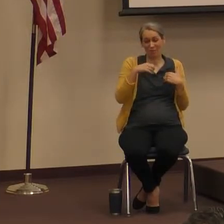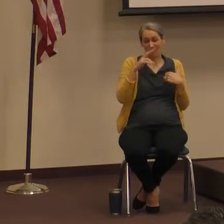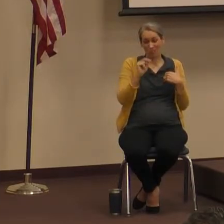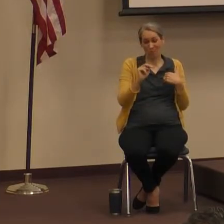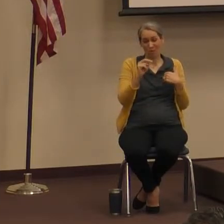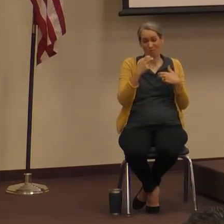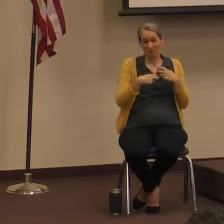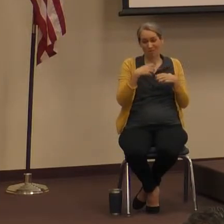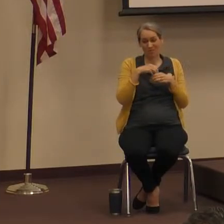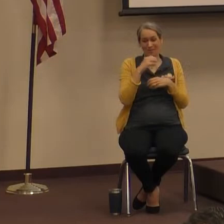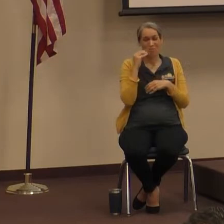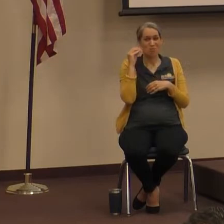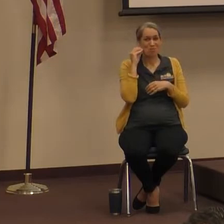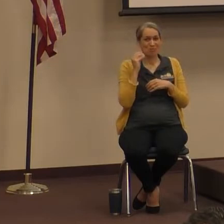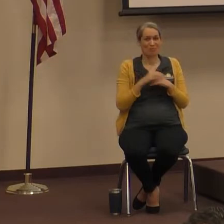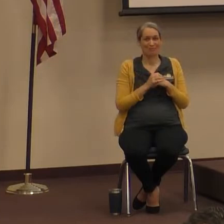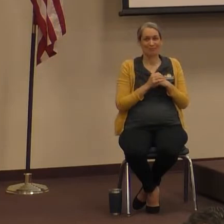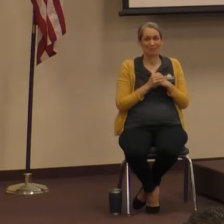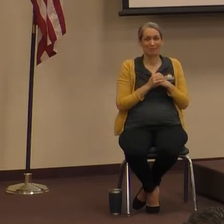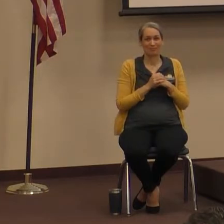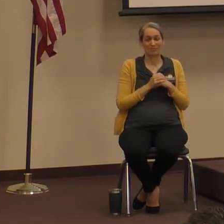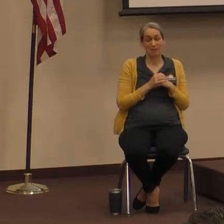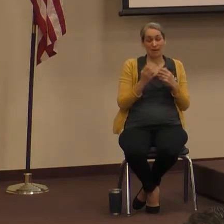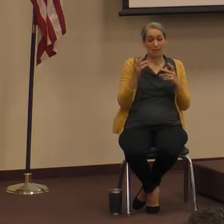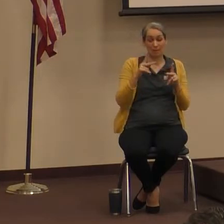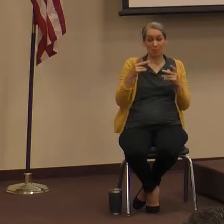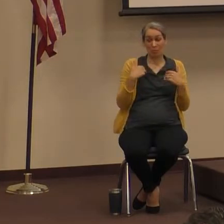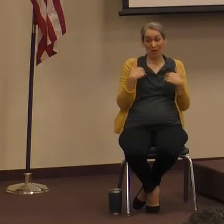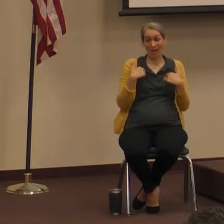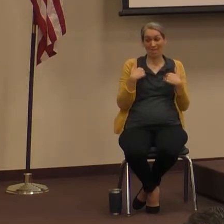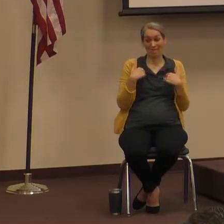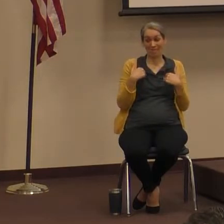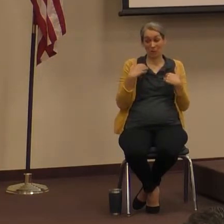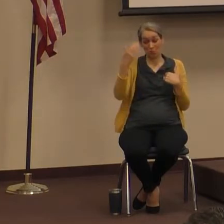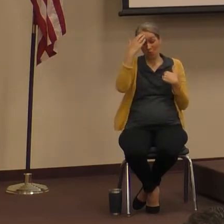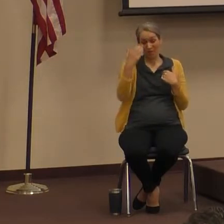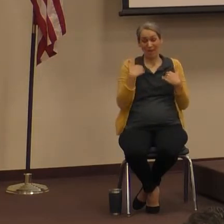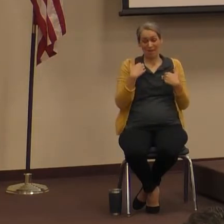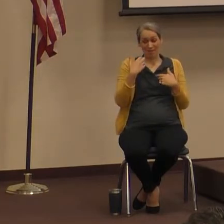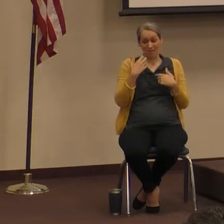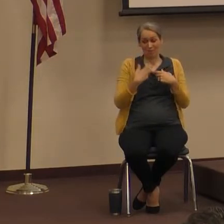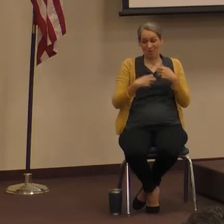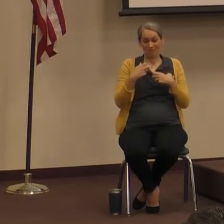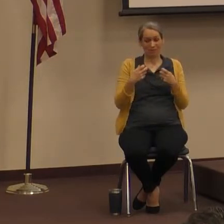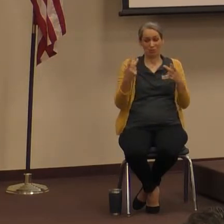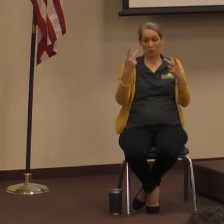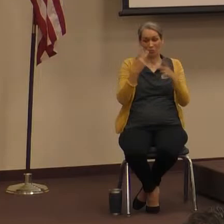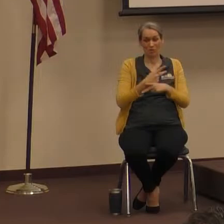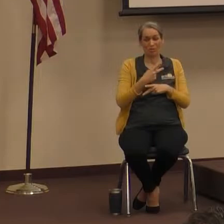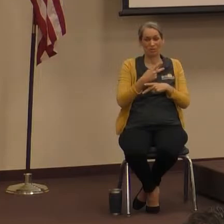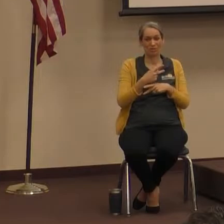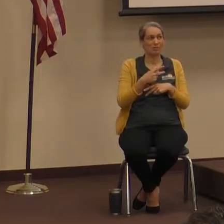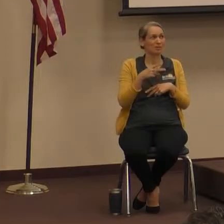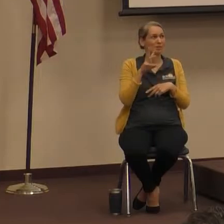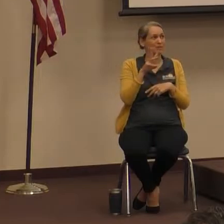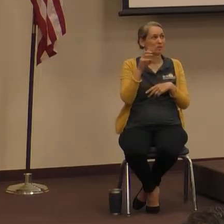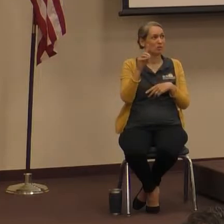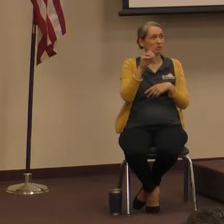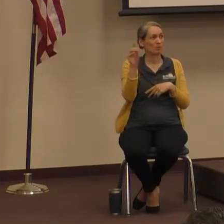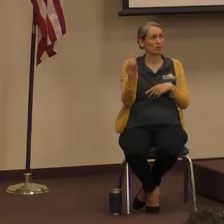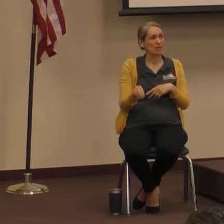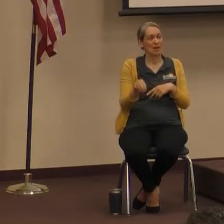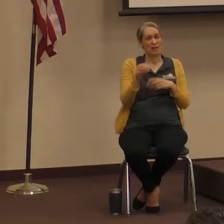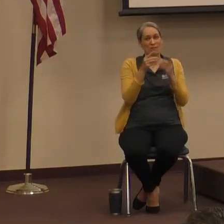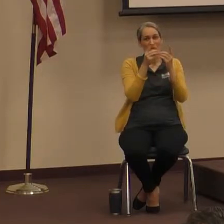just skyrocket these statistics for those that actually have a problem in their home. 56% of American divorces involve one party